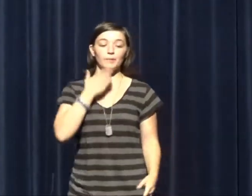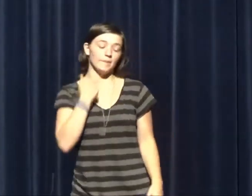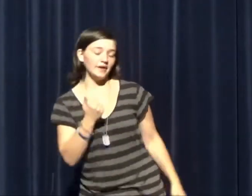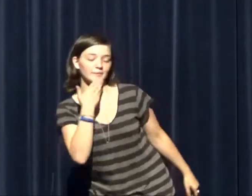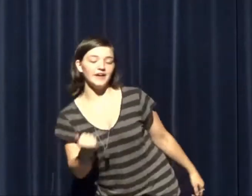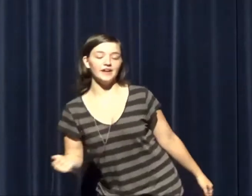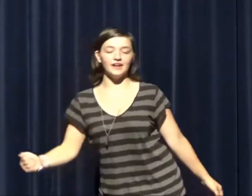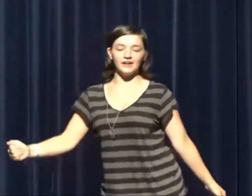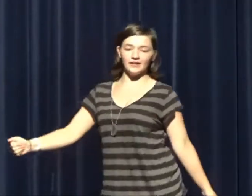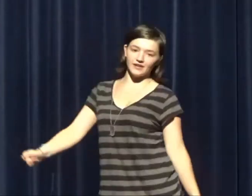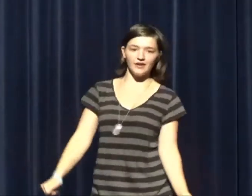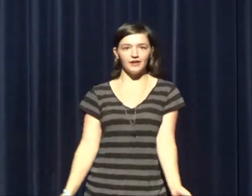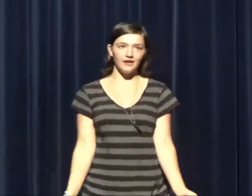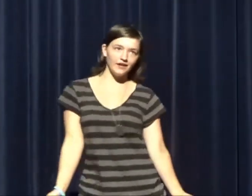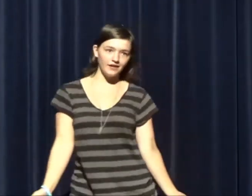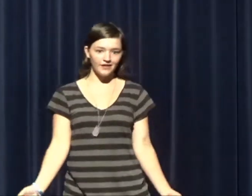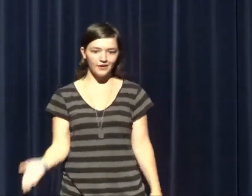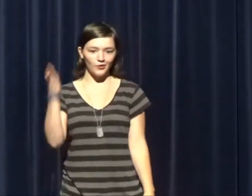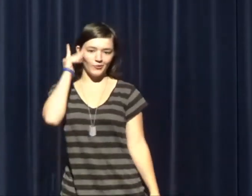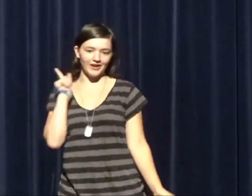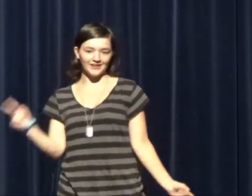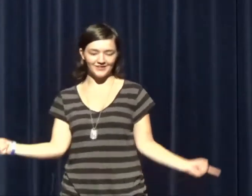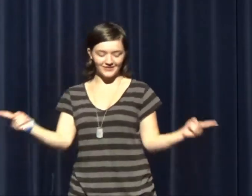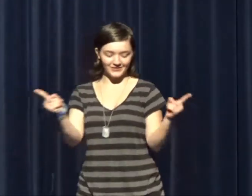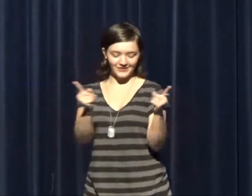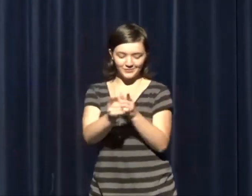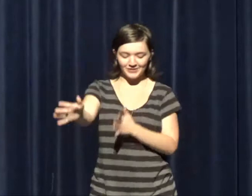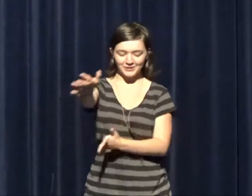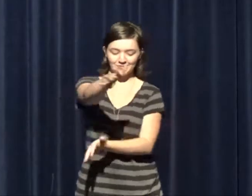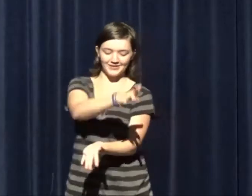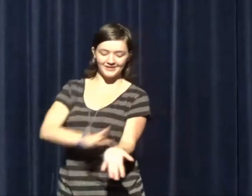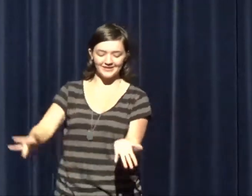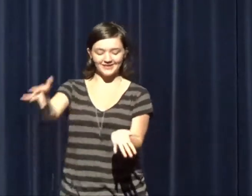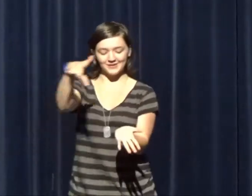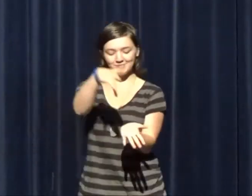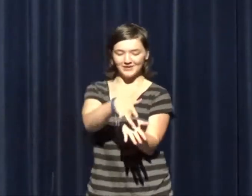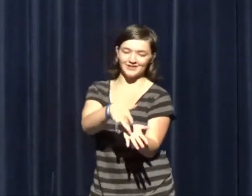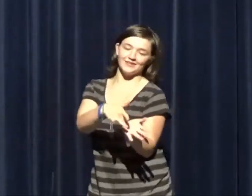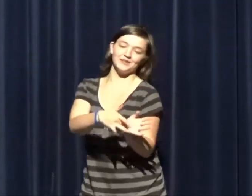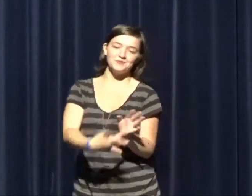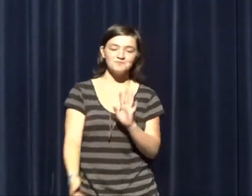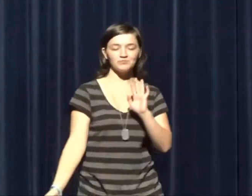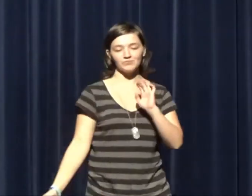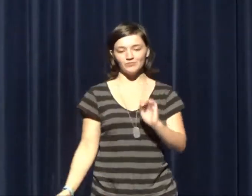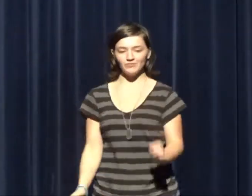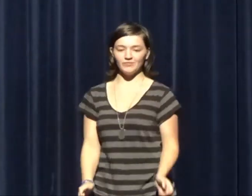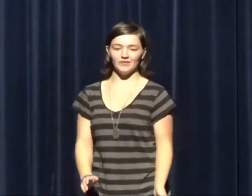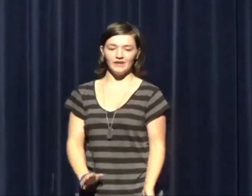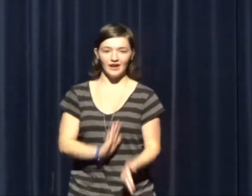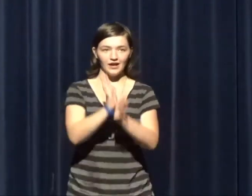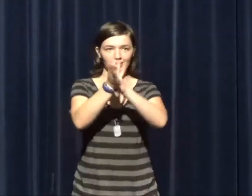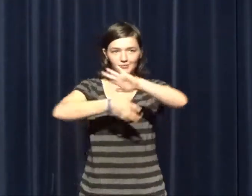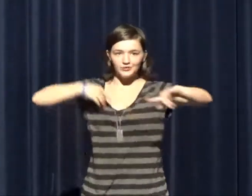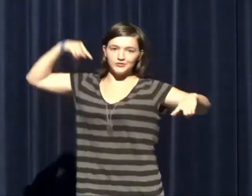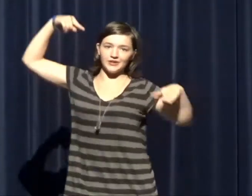baby, why don't you just meet me in the middle I'm losing